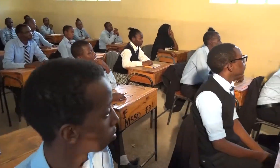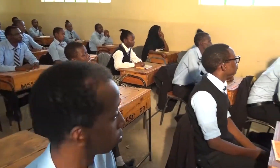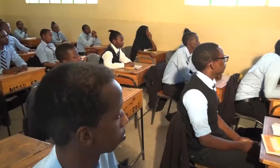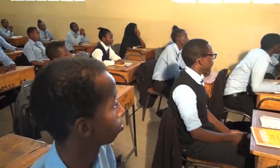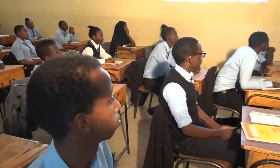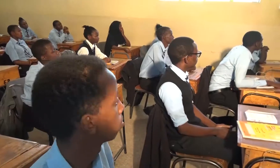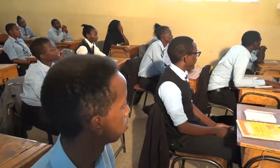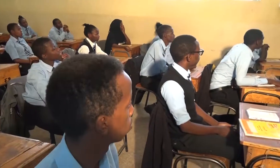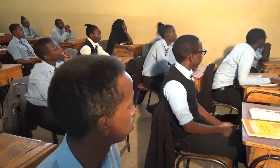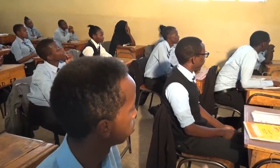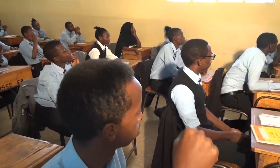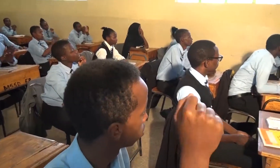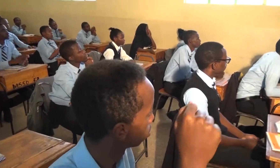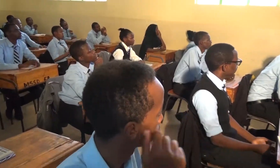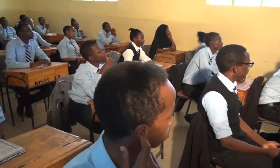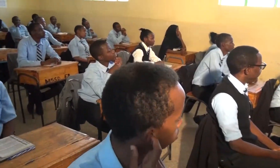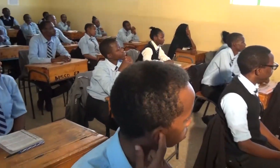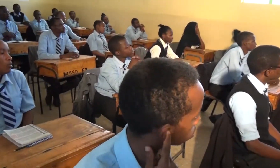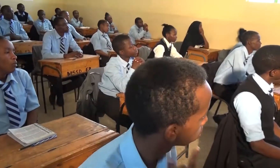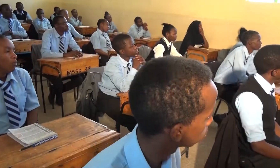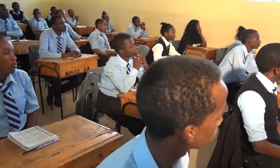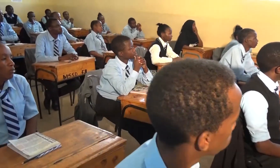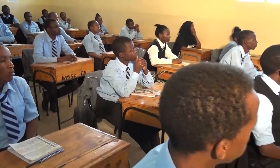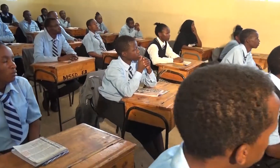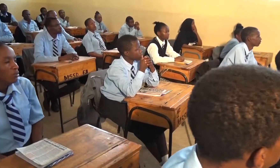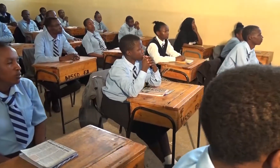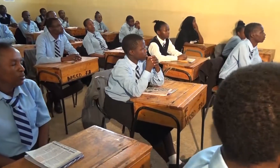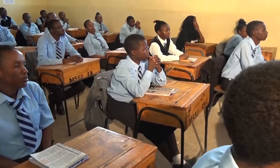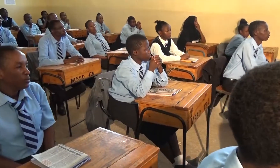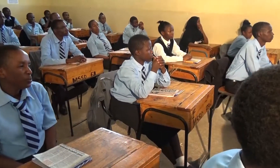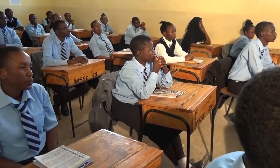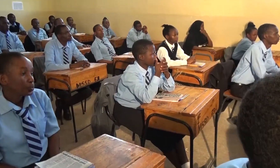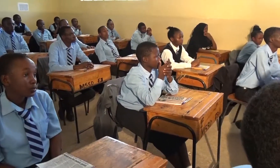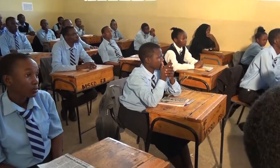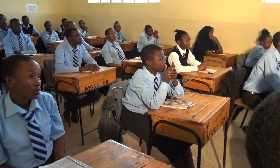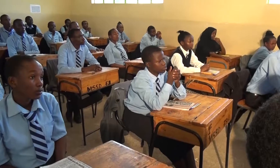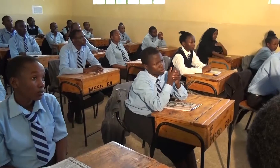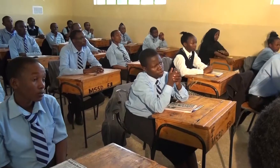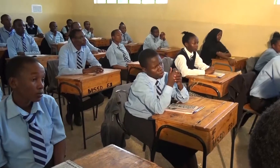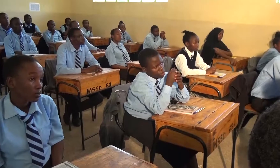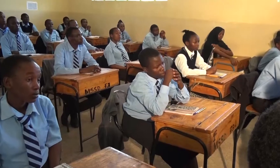True. So other person you possibly think that maybe group this one.